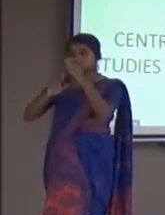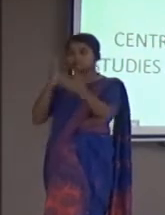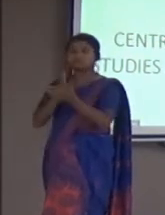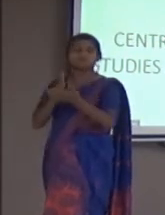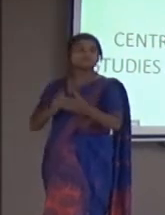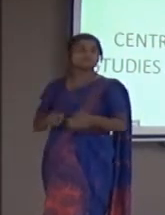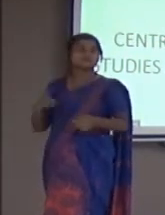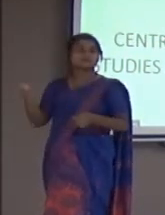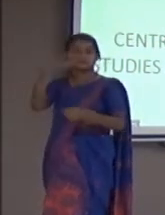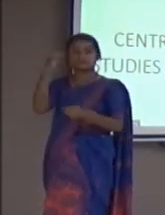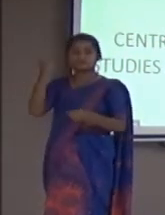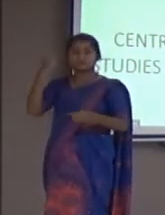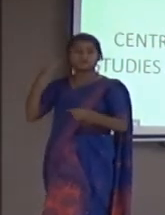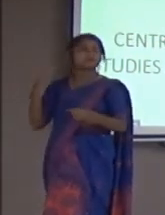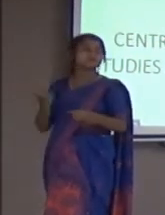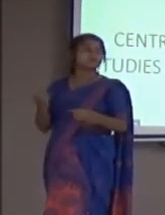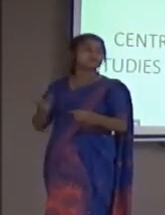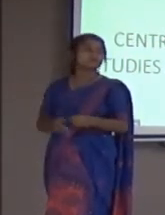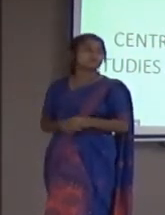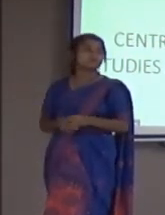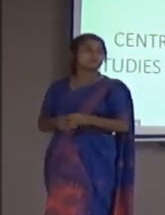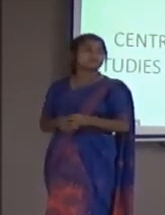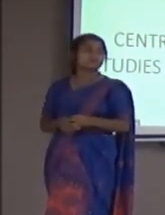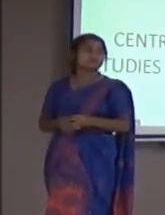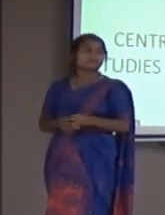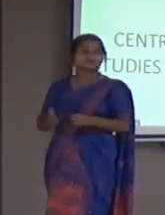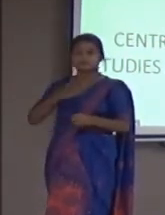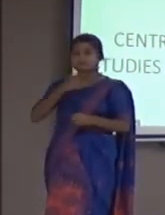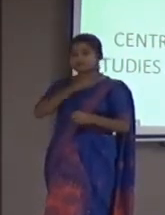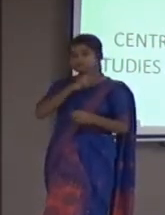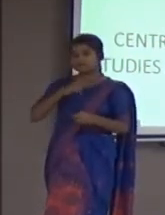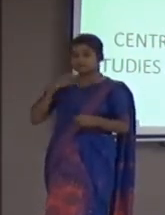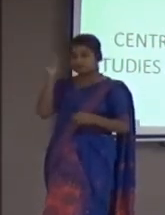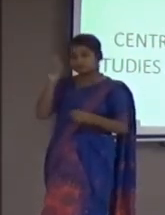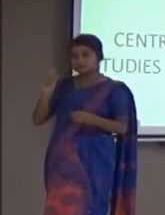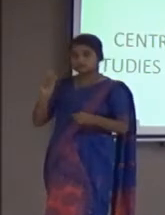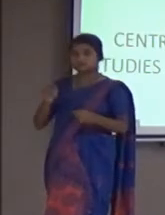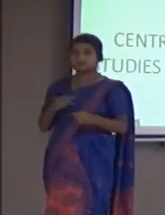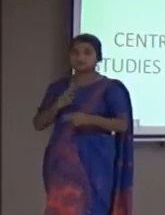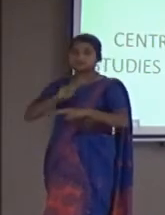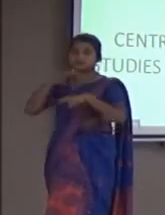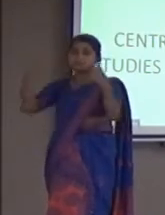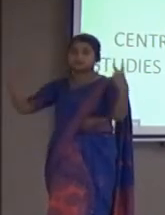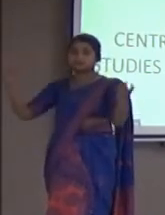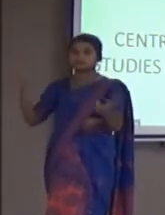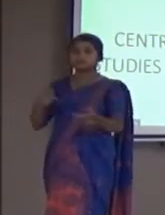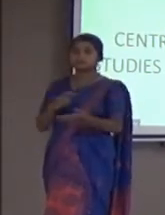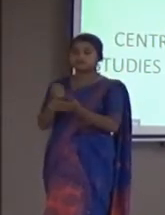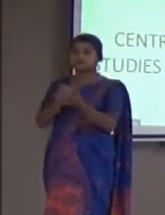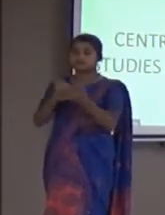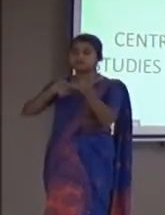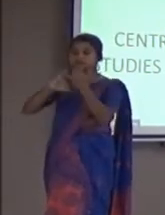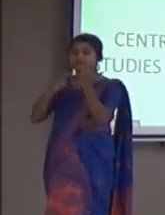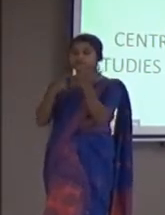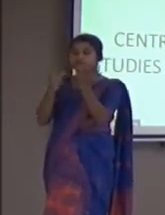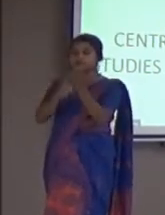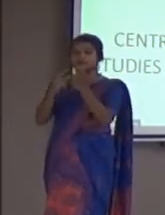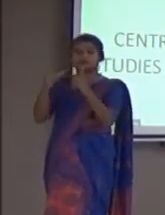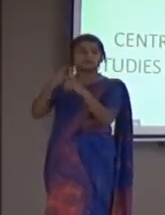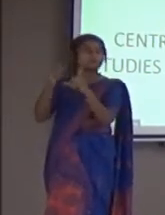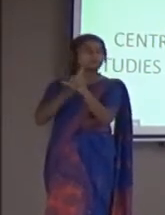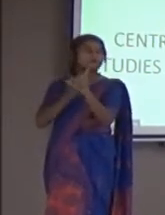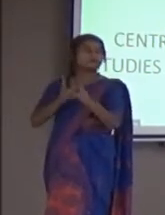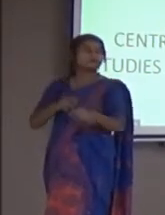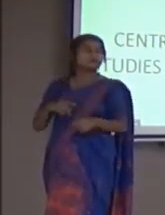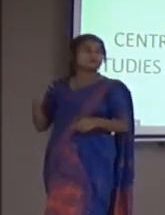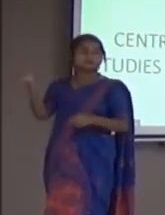have very casual attitude. Now this is what my own experience as well as different studies shows, that a very casual